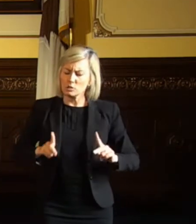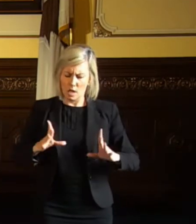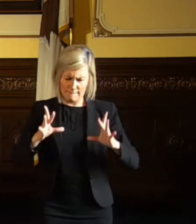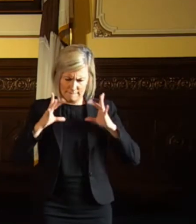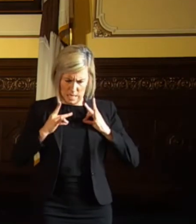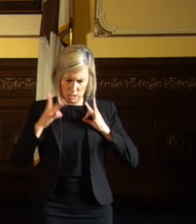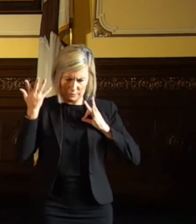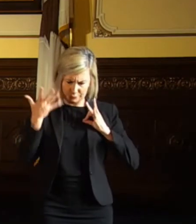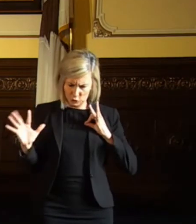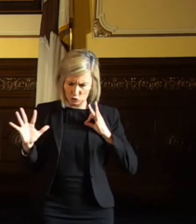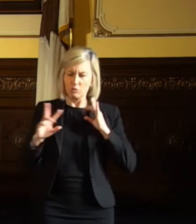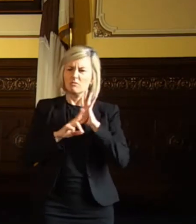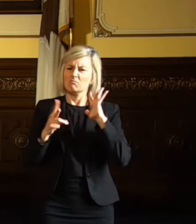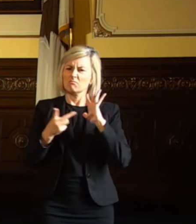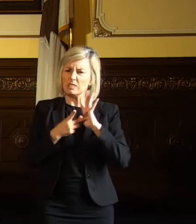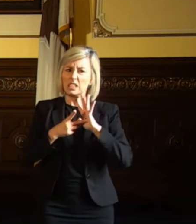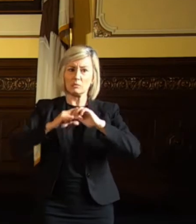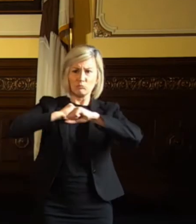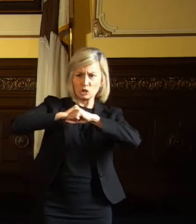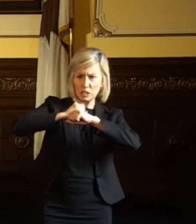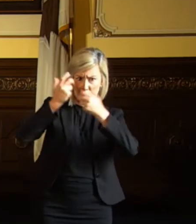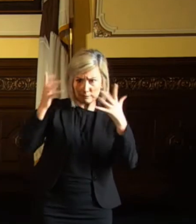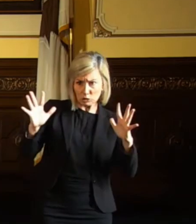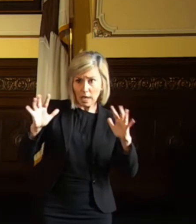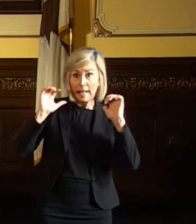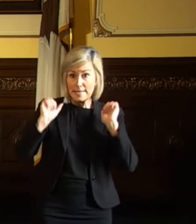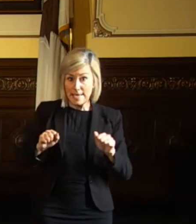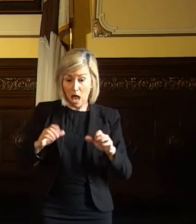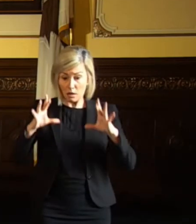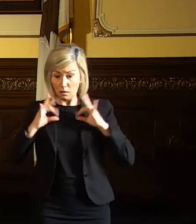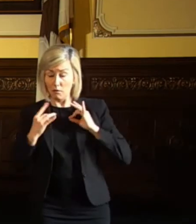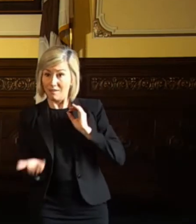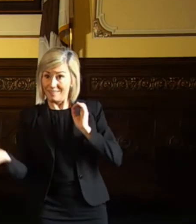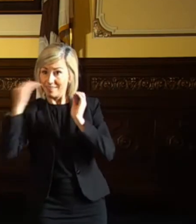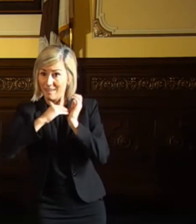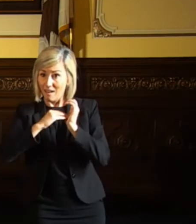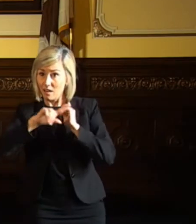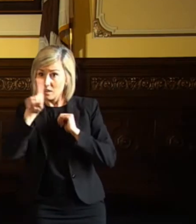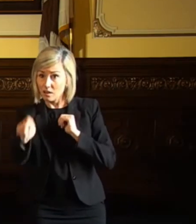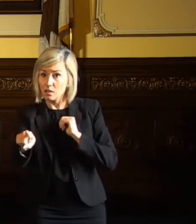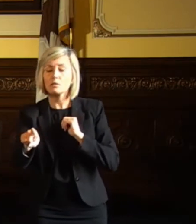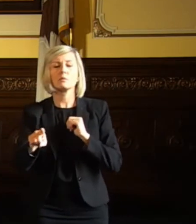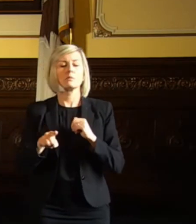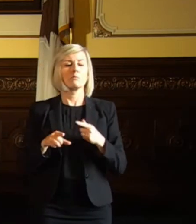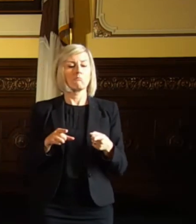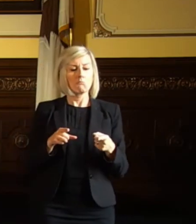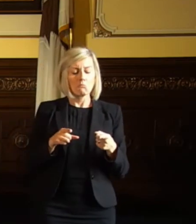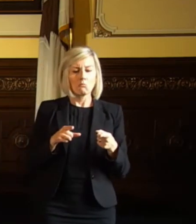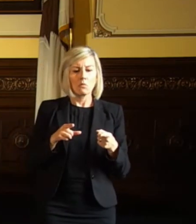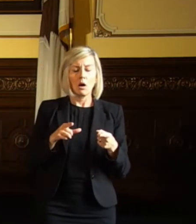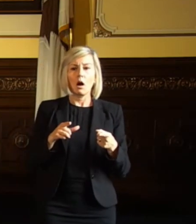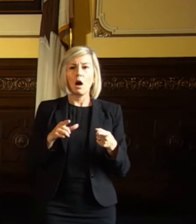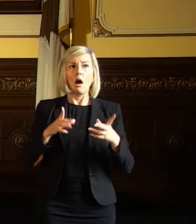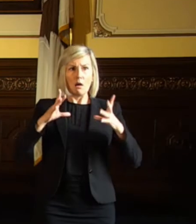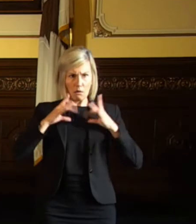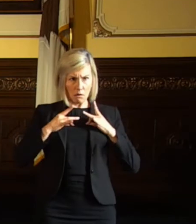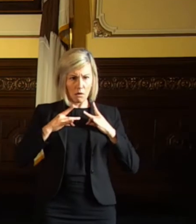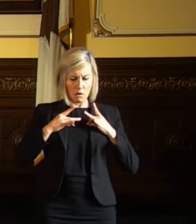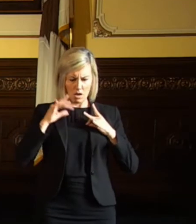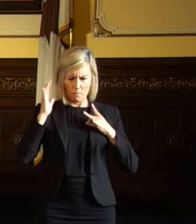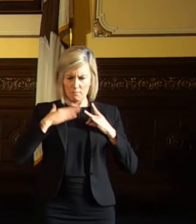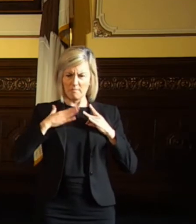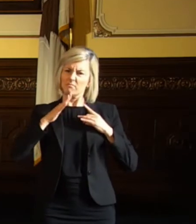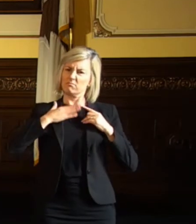virus, are they immune? Can they get infected again? If a person is infected, can that person's blood or the plasma from the